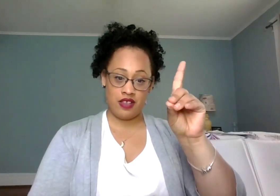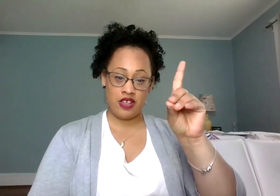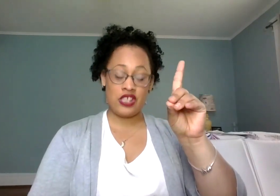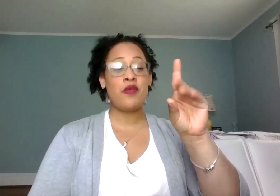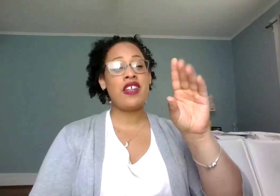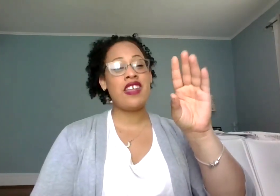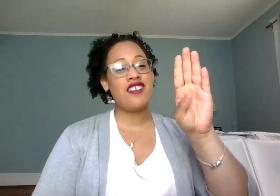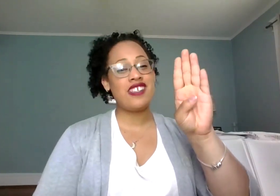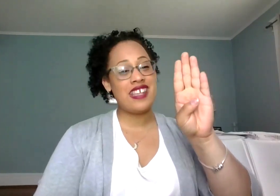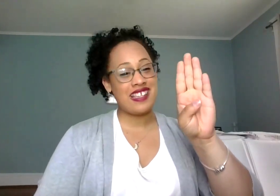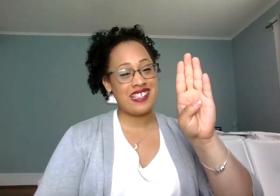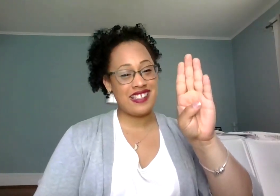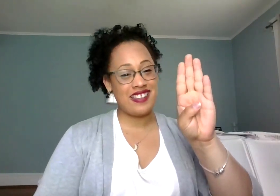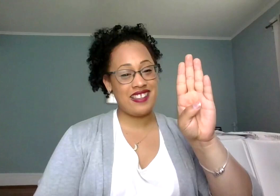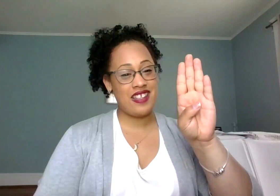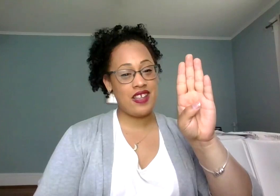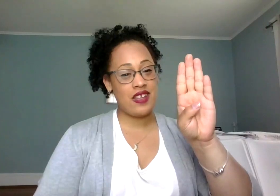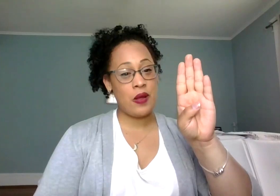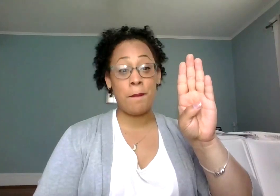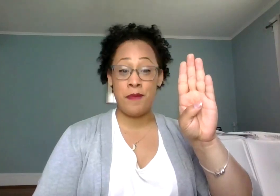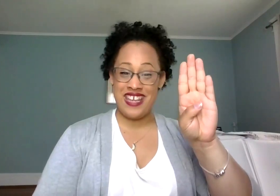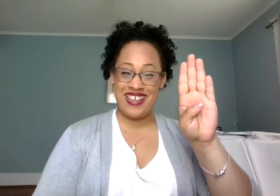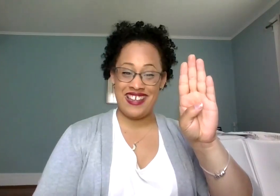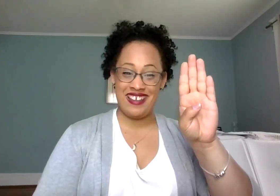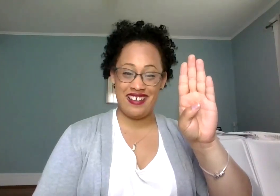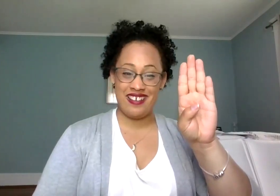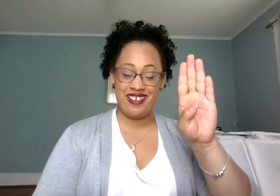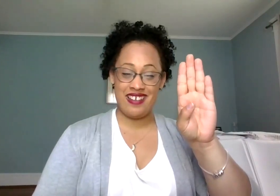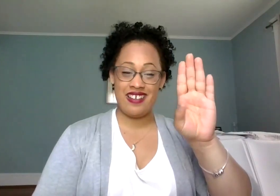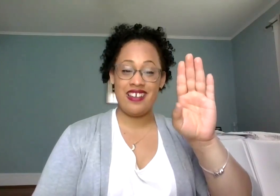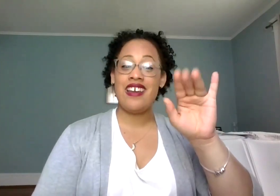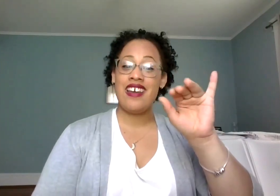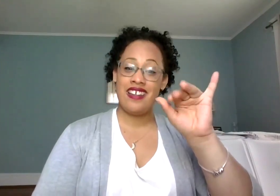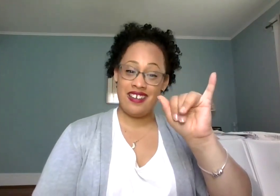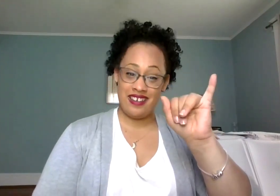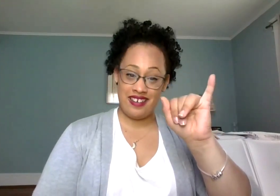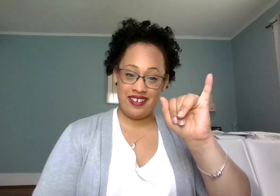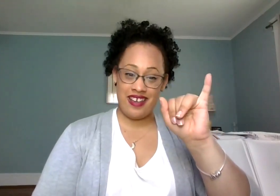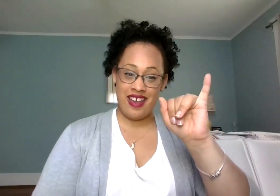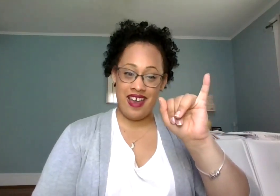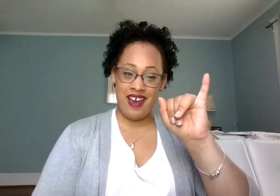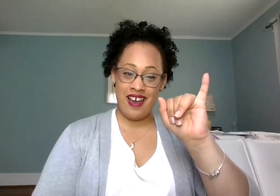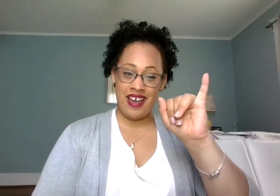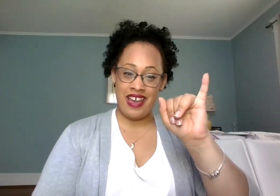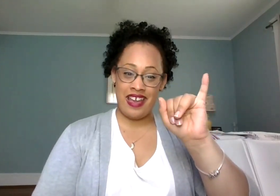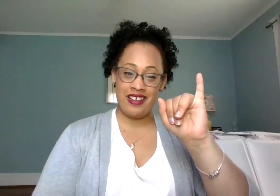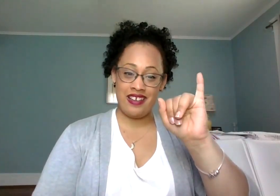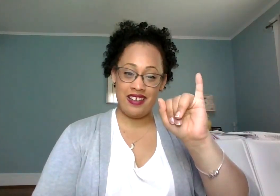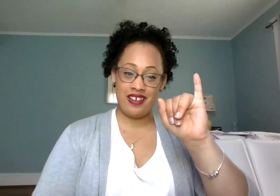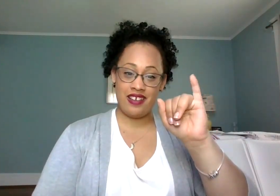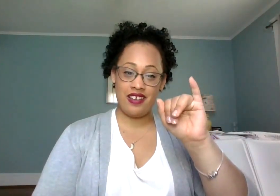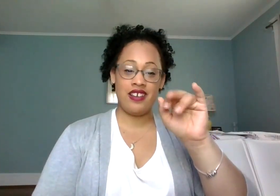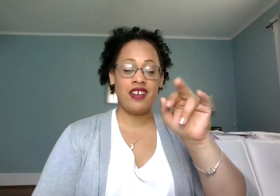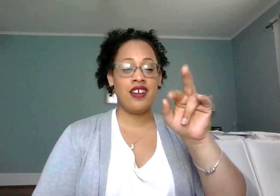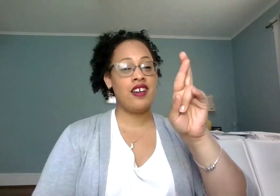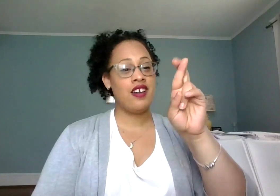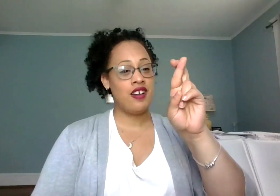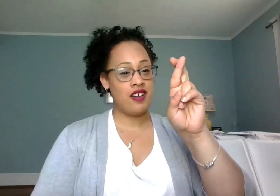So, what letter is this? B. I.